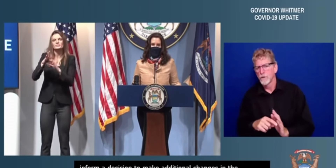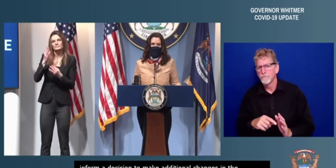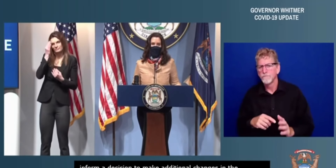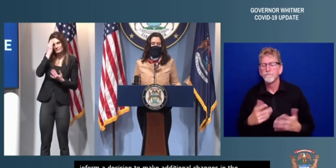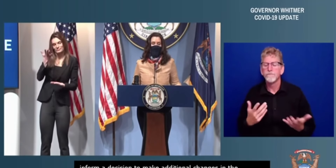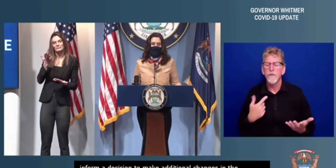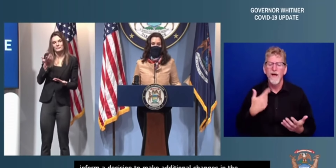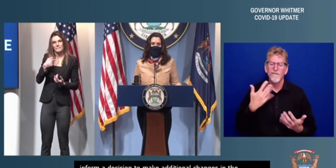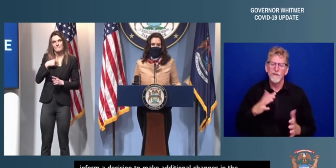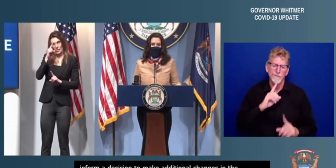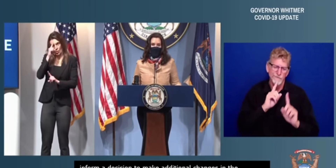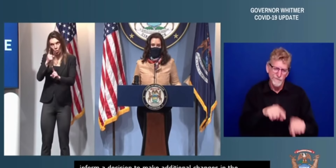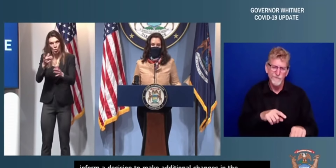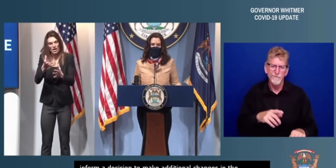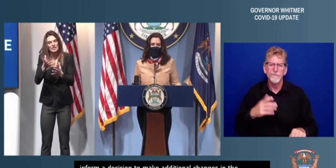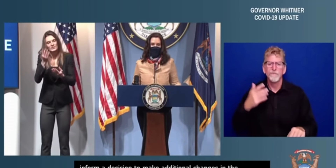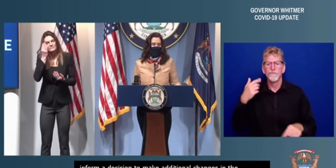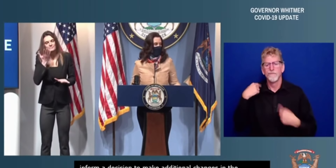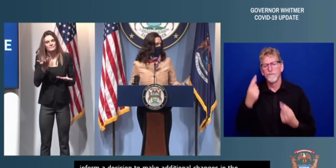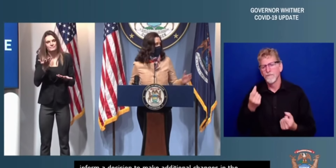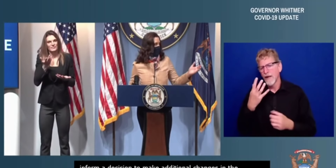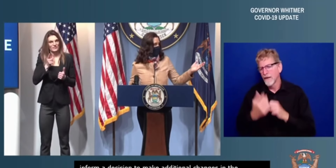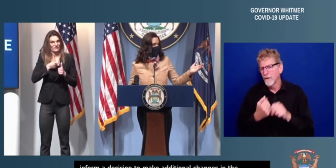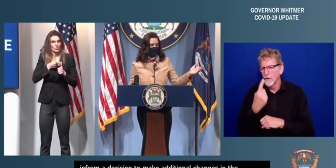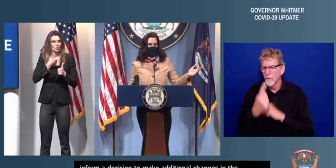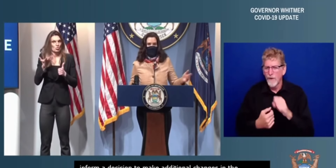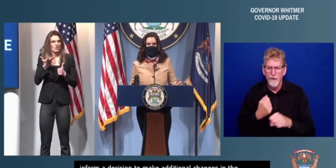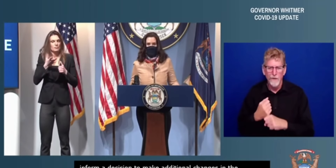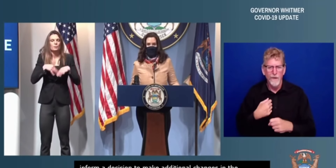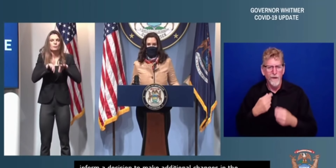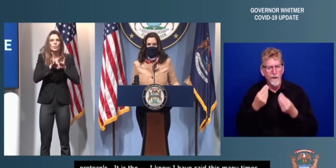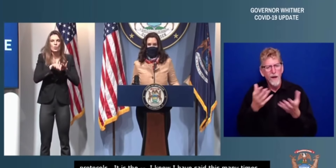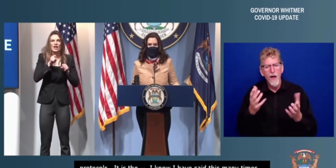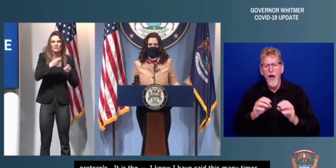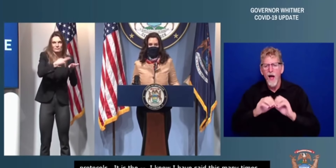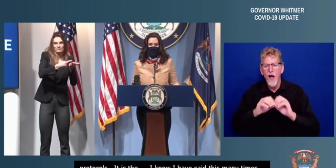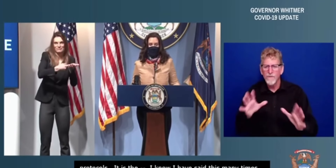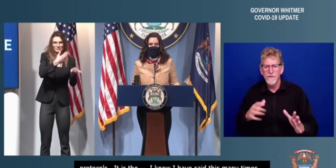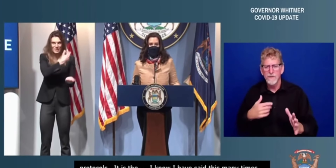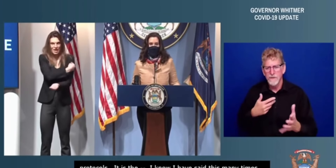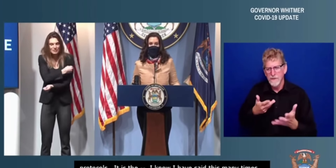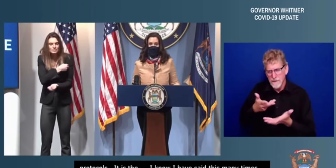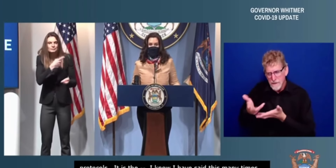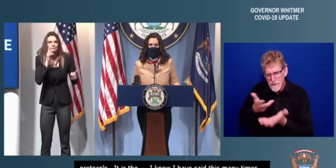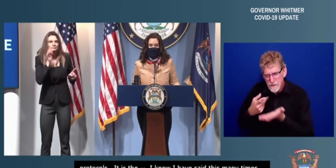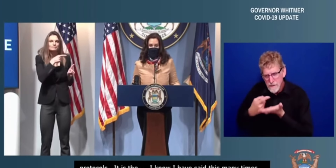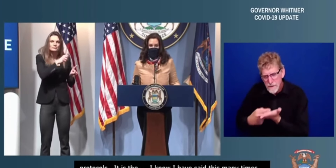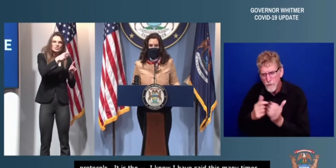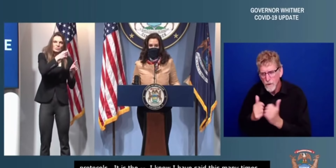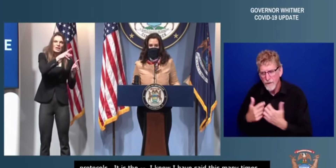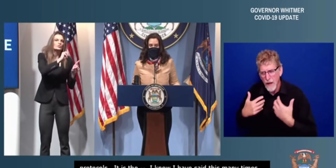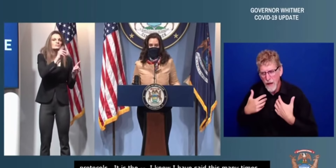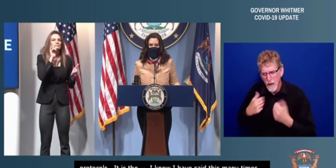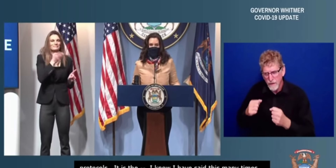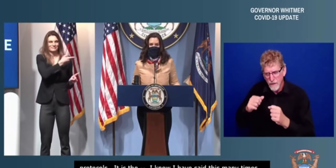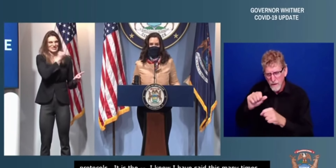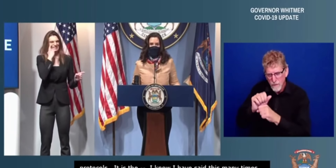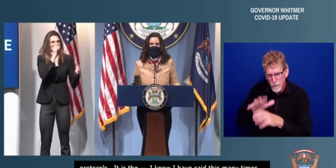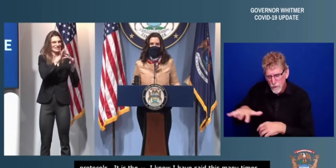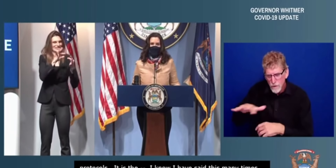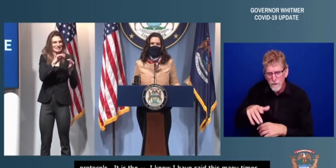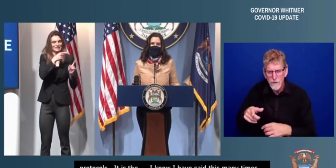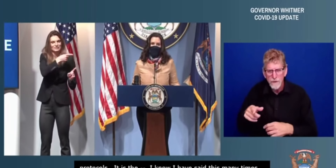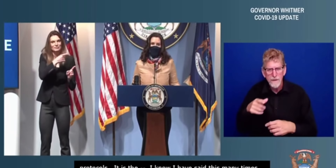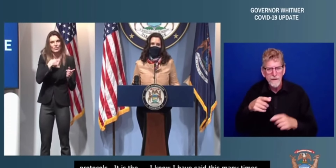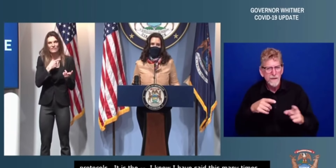the last year, but we're going to obviously work with our health systems like Spectrum to make sure that we know what's happening with regard to